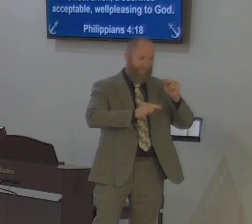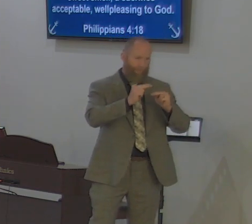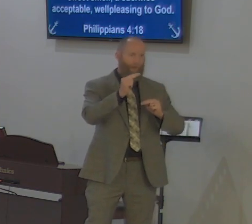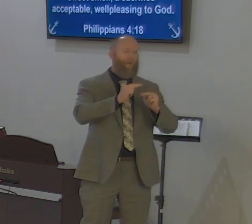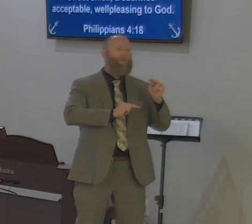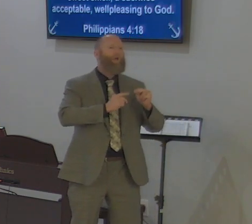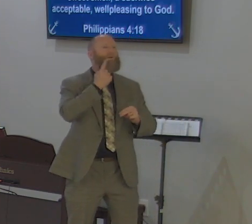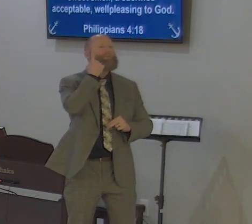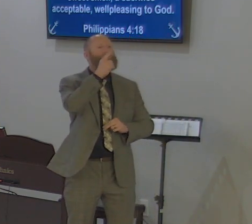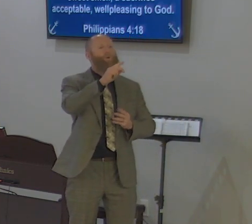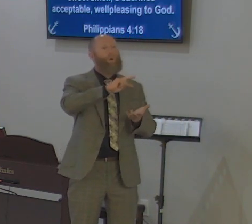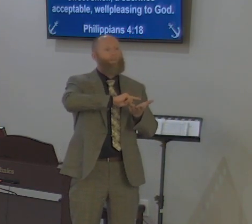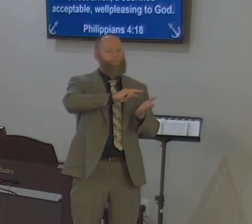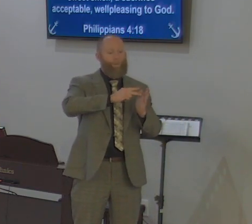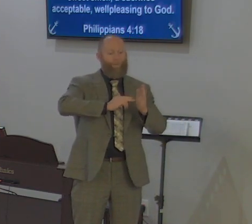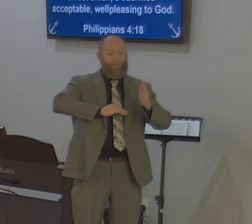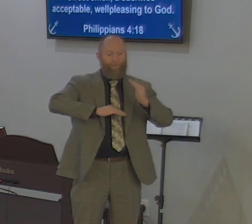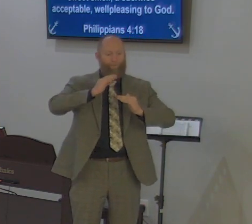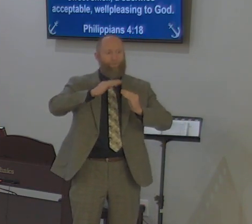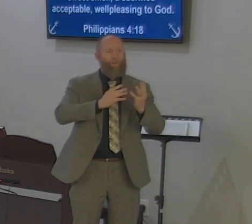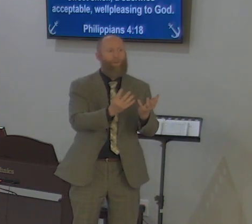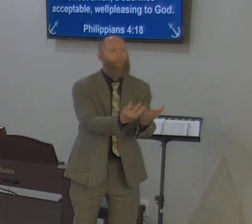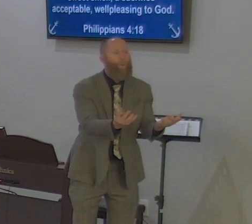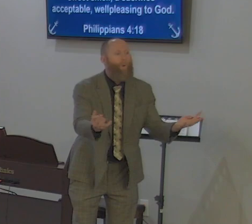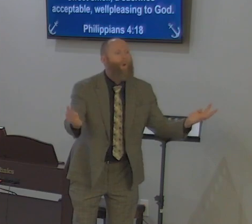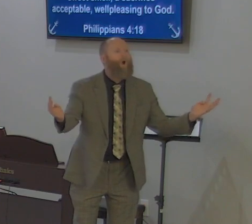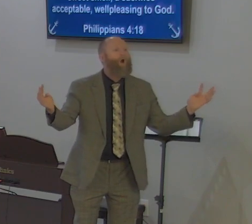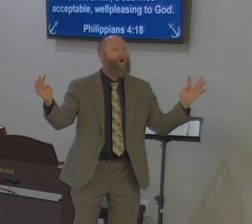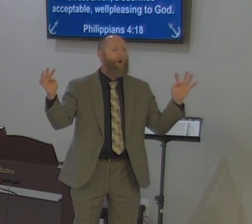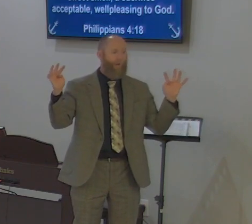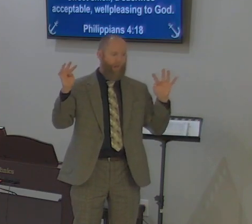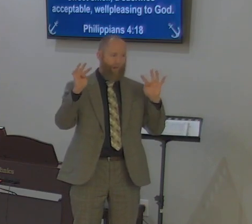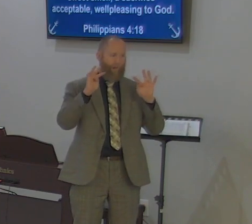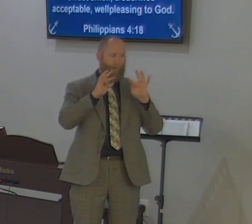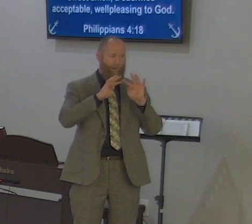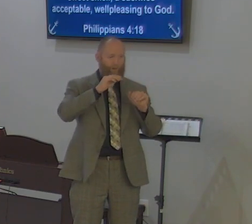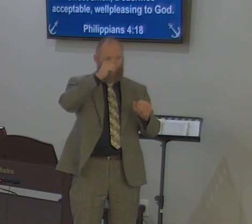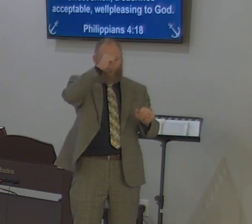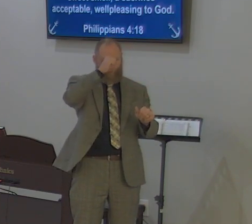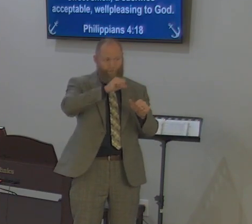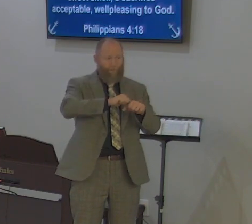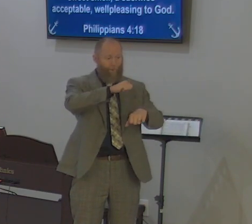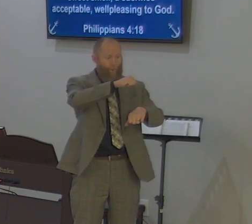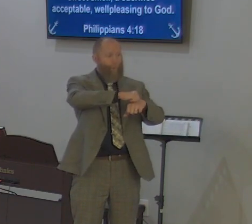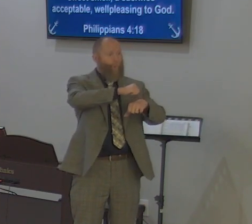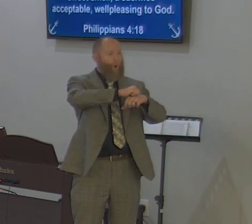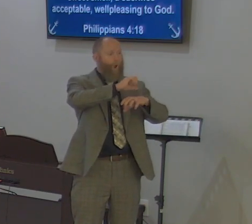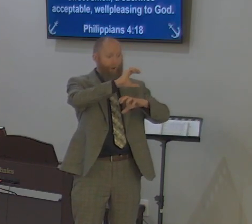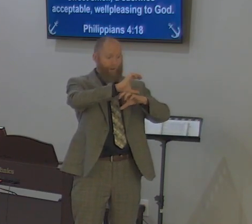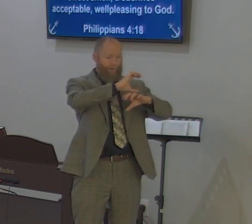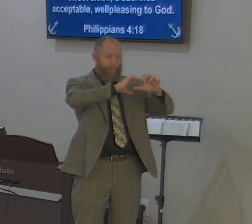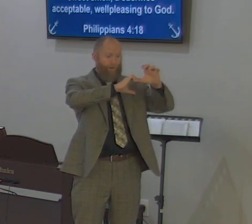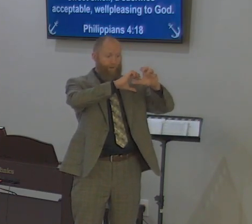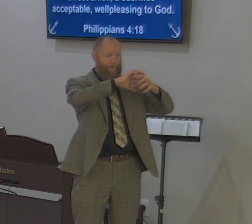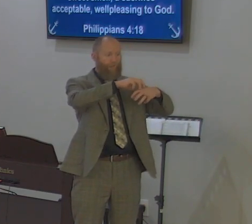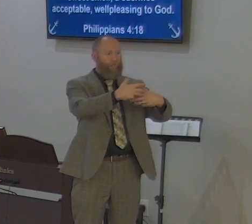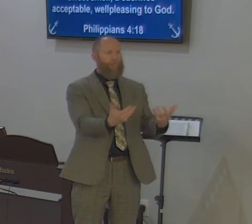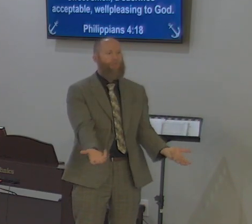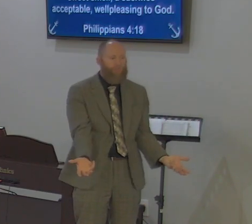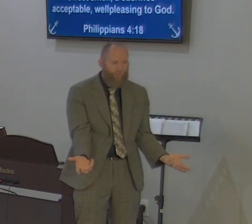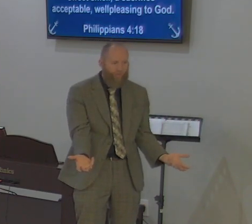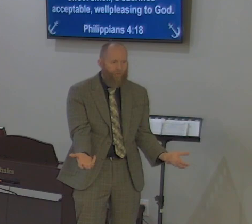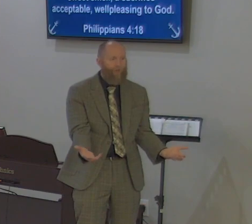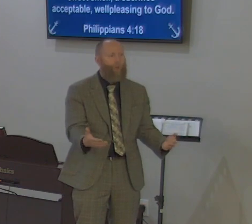in piles of rubble. The wood associated with them had been burned, and it was of no value. The gates had all been made into campfires